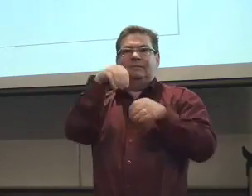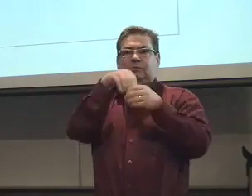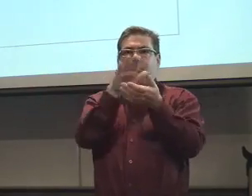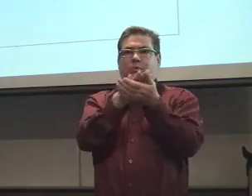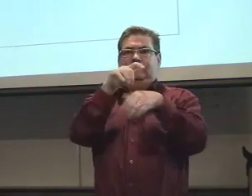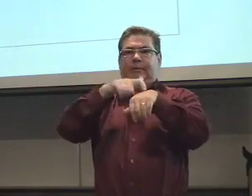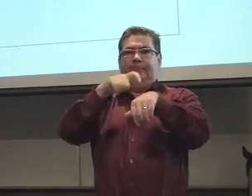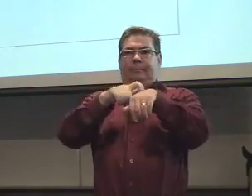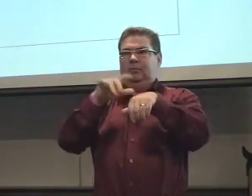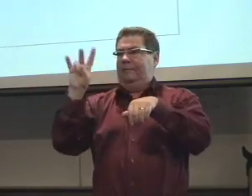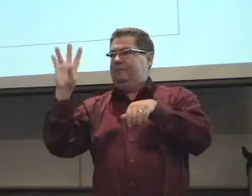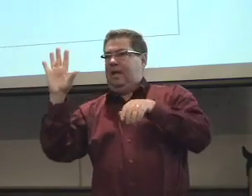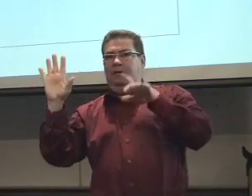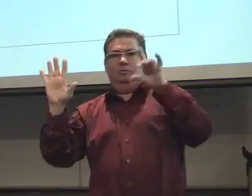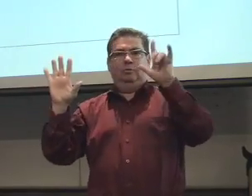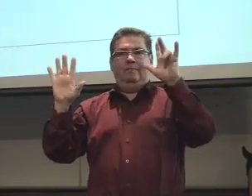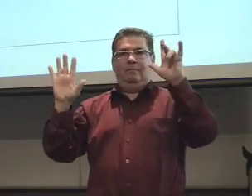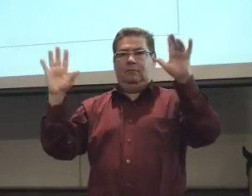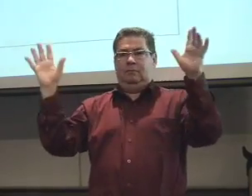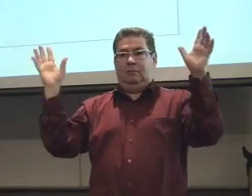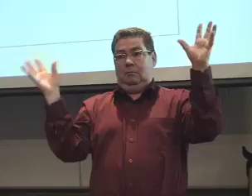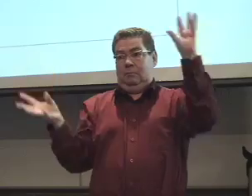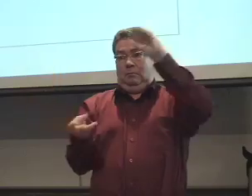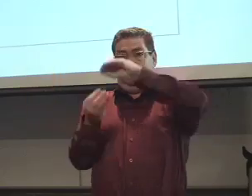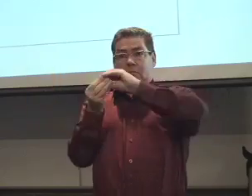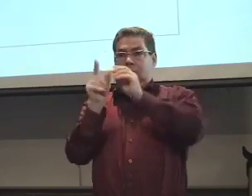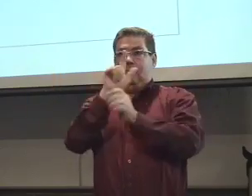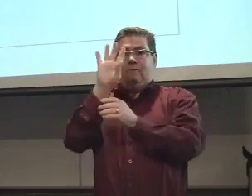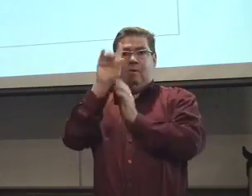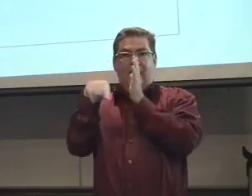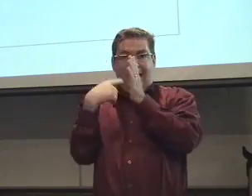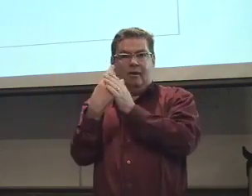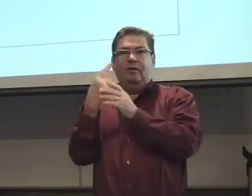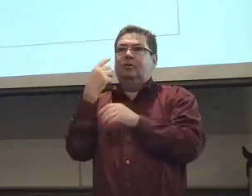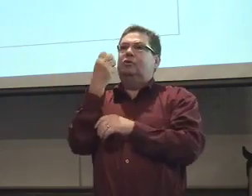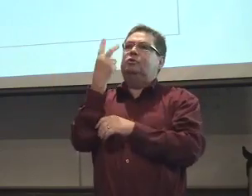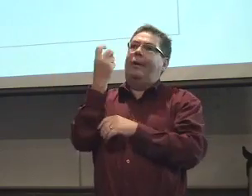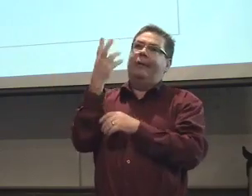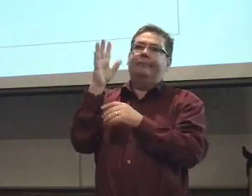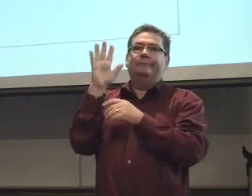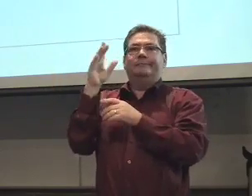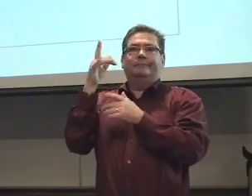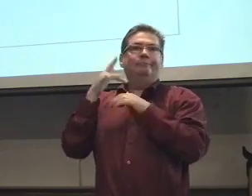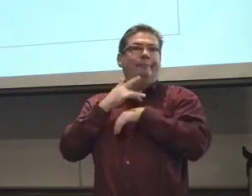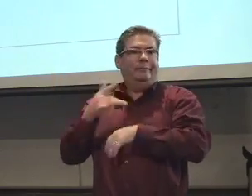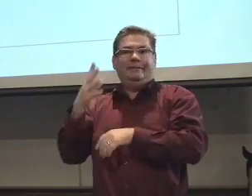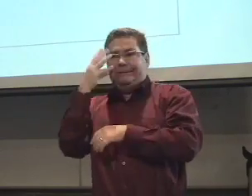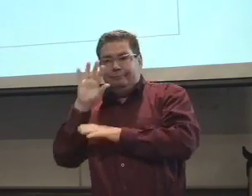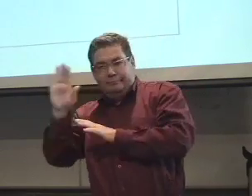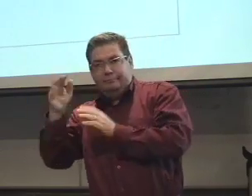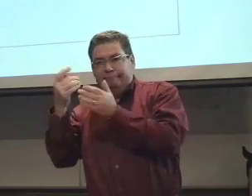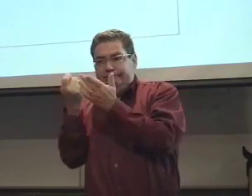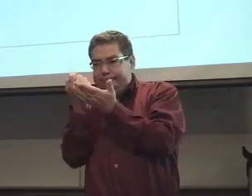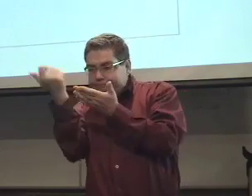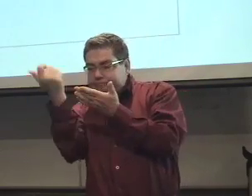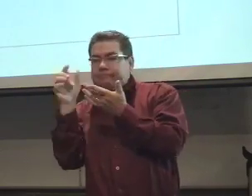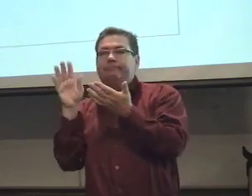if you took a day with 24 hours, and you took off 12 for sleeping, and you took off 6 for after